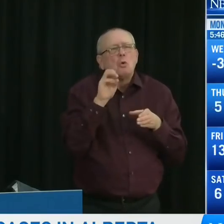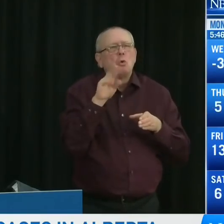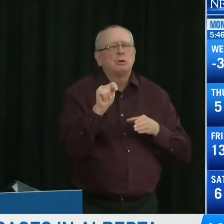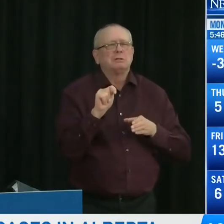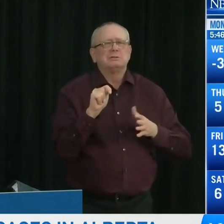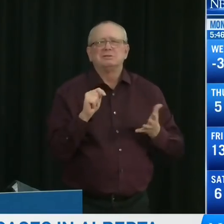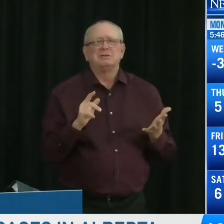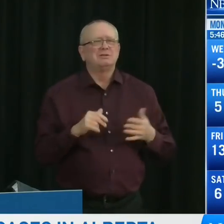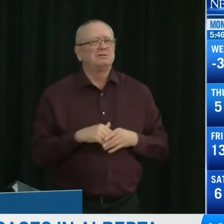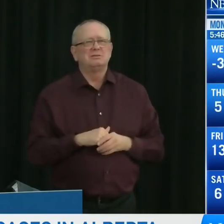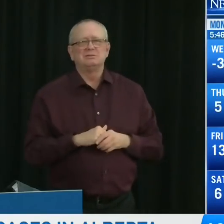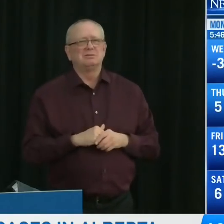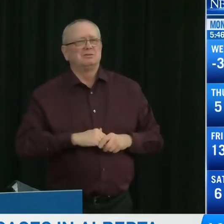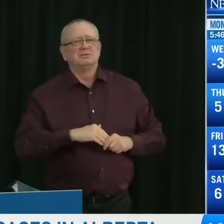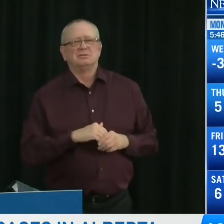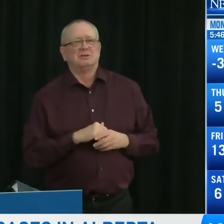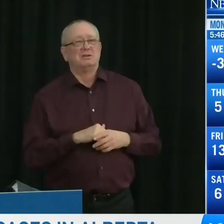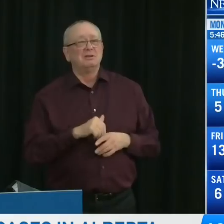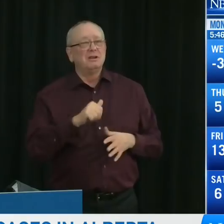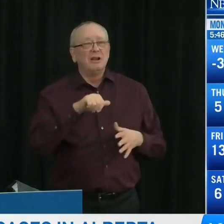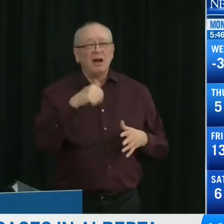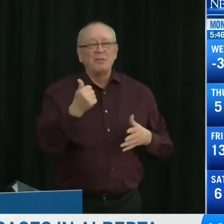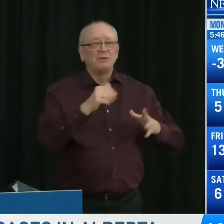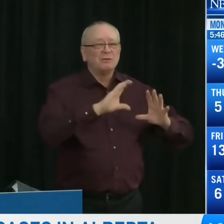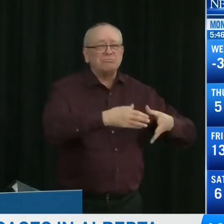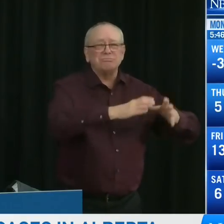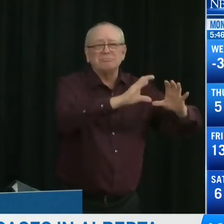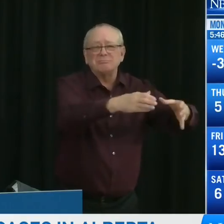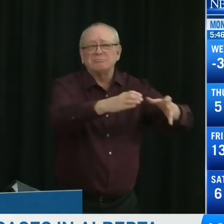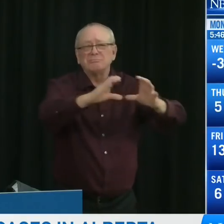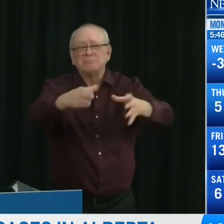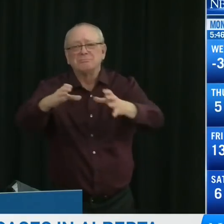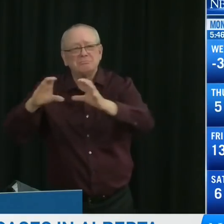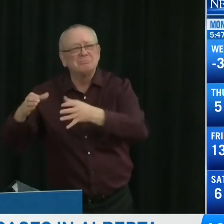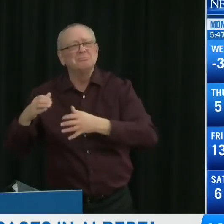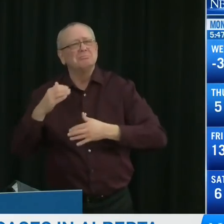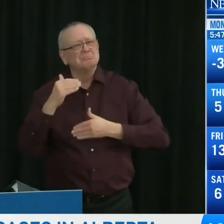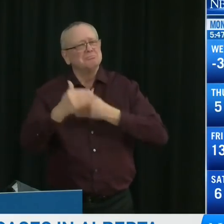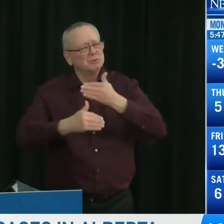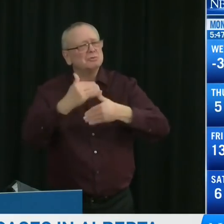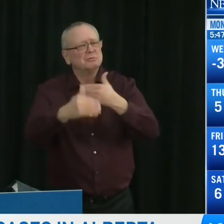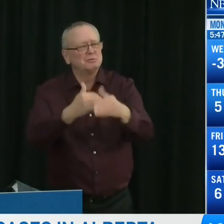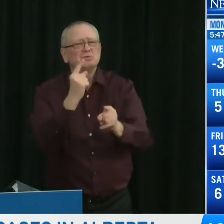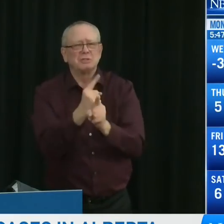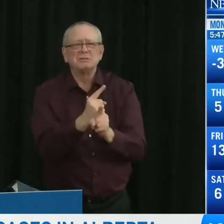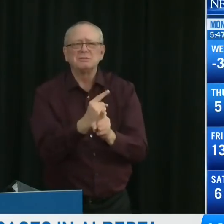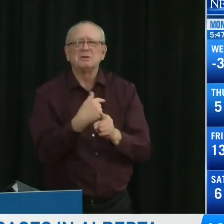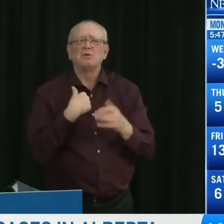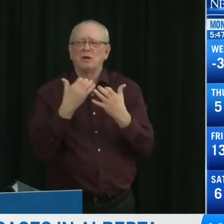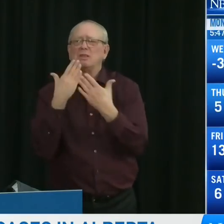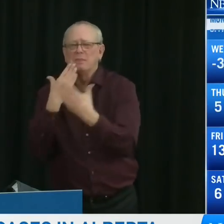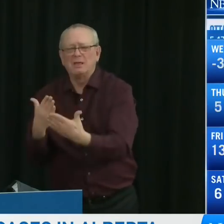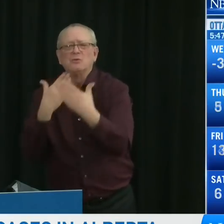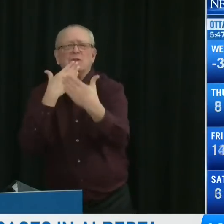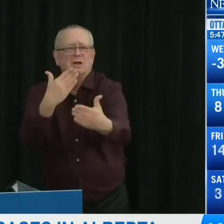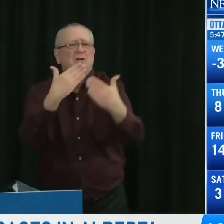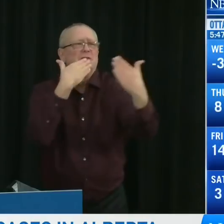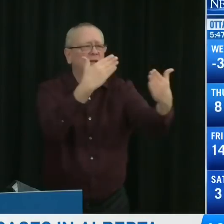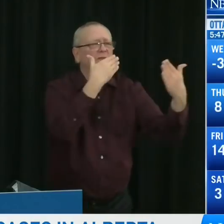and individuals who have made that effort. Other teams or businesses may feel as if they are doing nothing